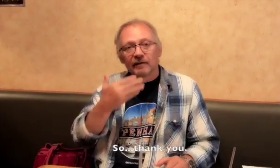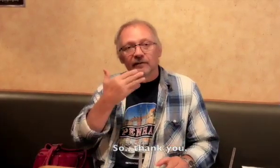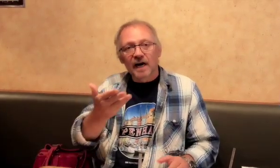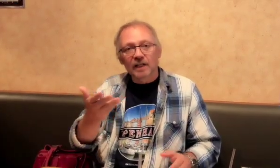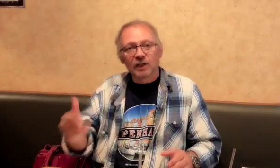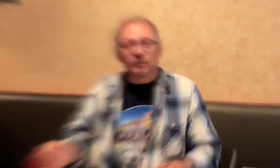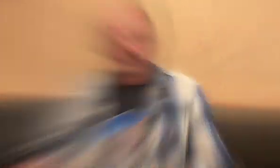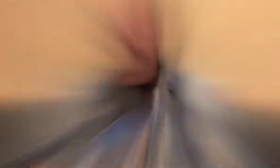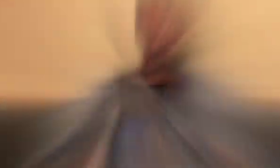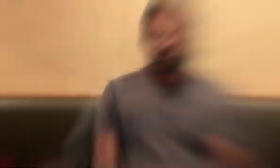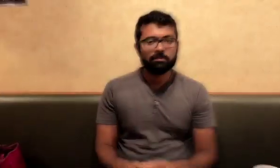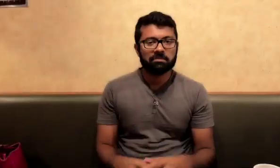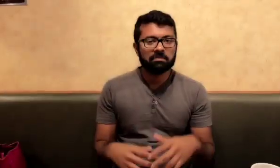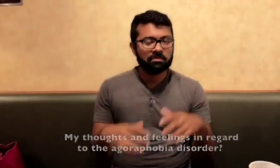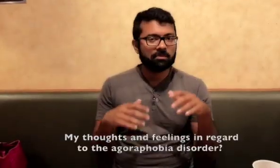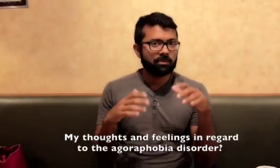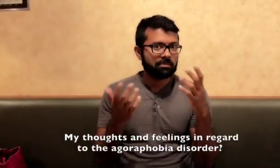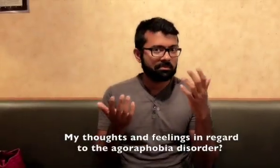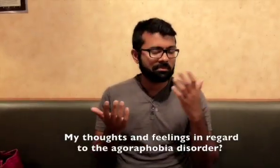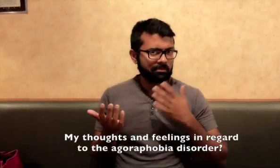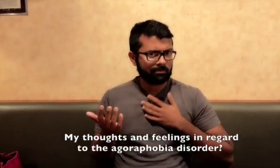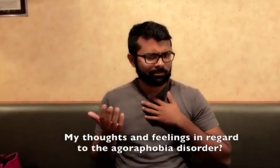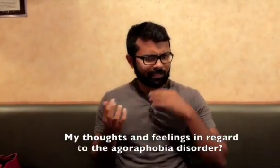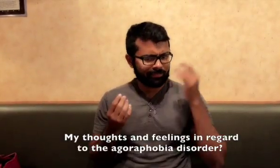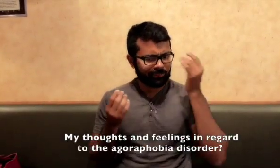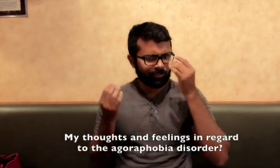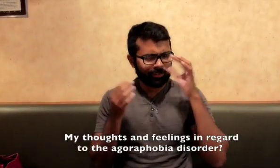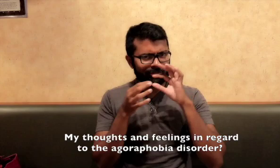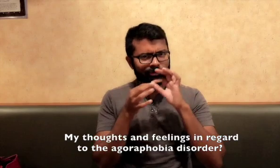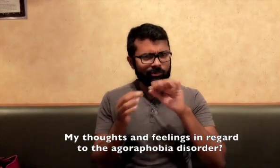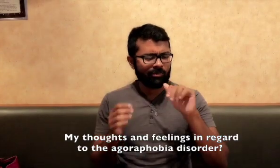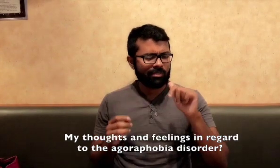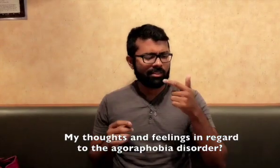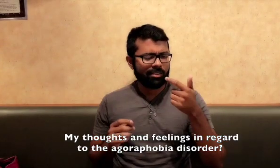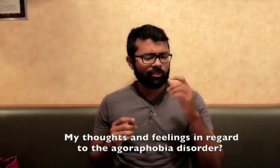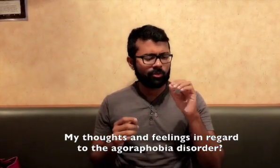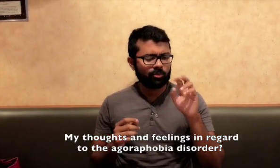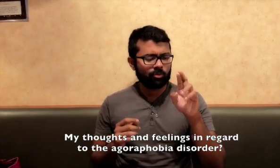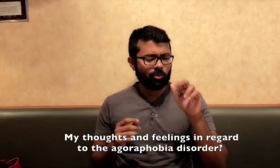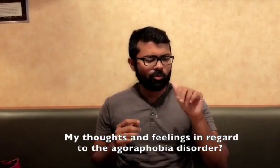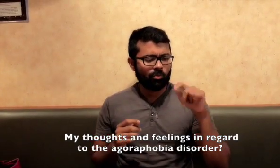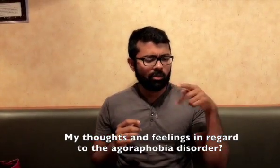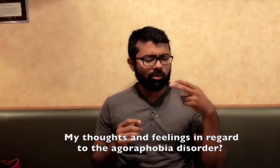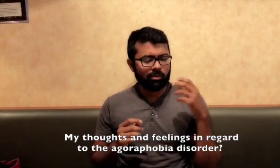So, thank you. My thoughts and feelings in regard to agoraphobia disorder?